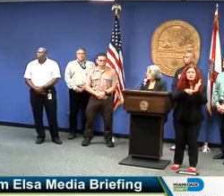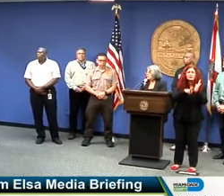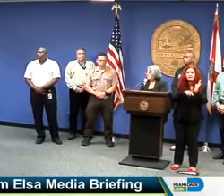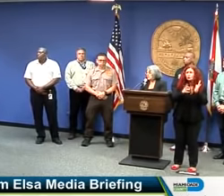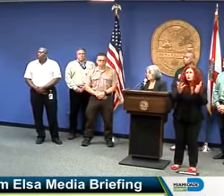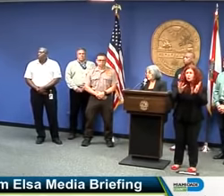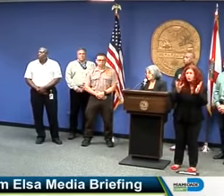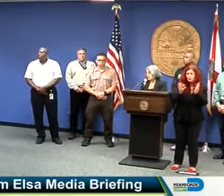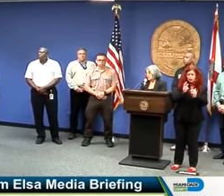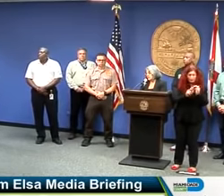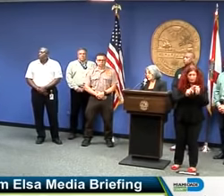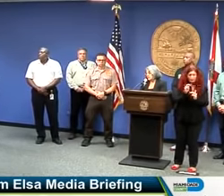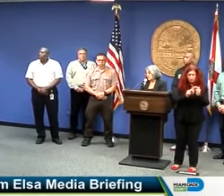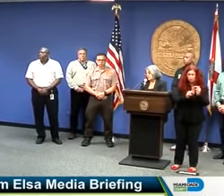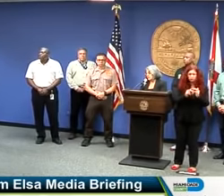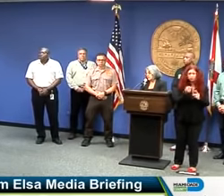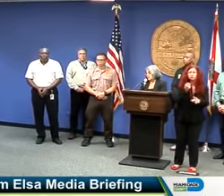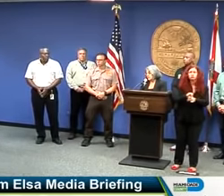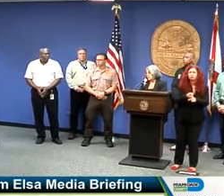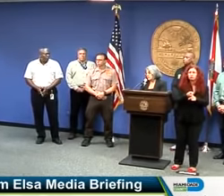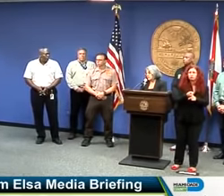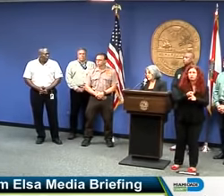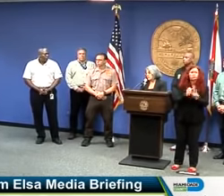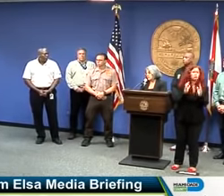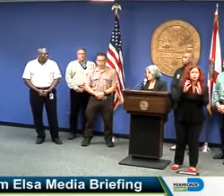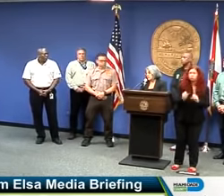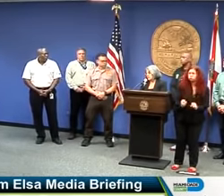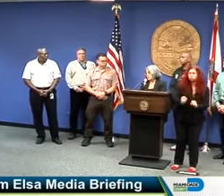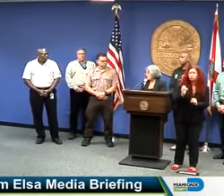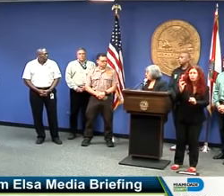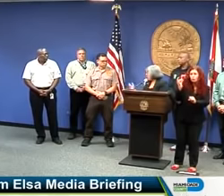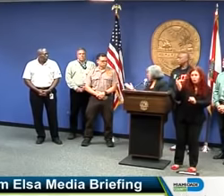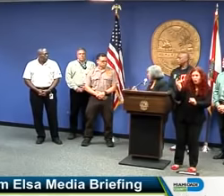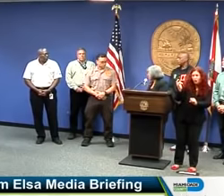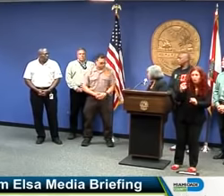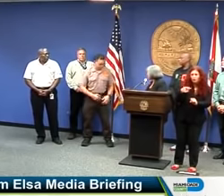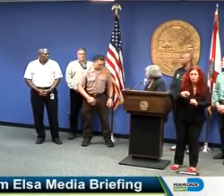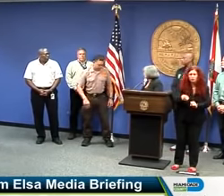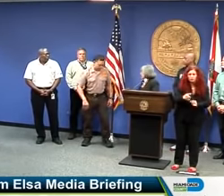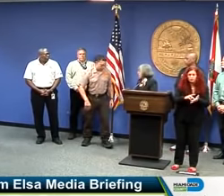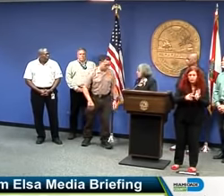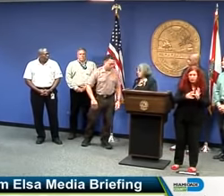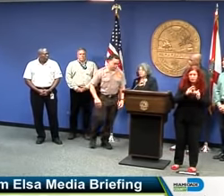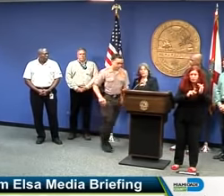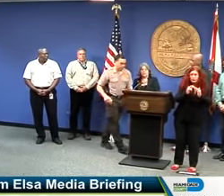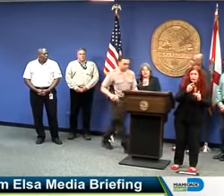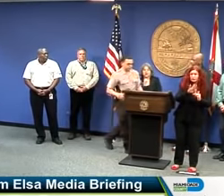in the Champlain buildings, and are the police part of that investigation?